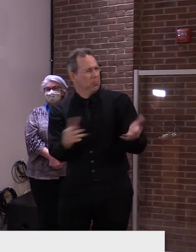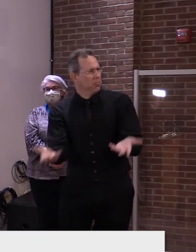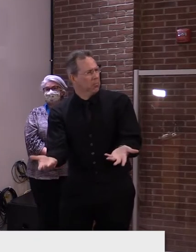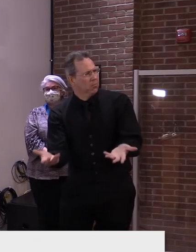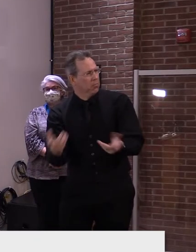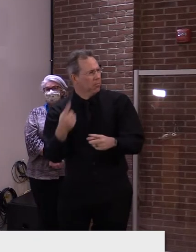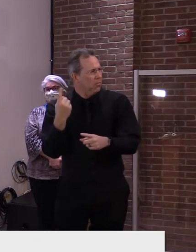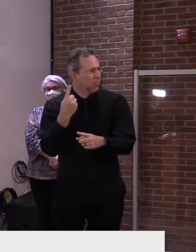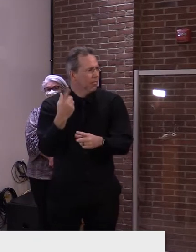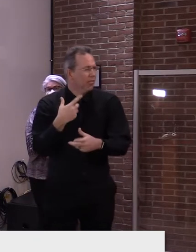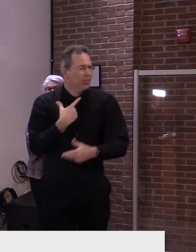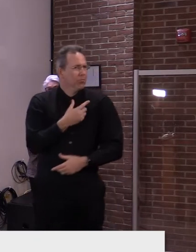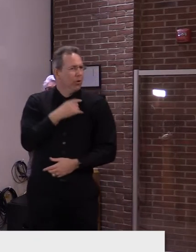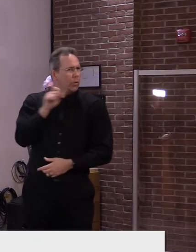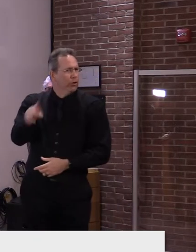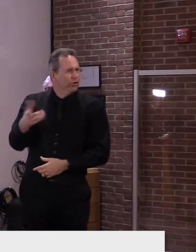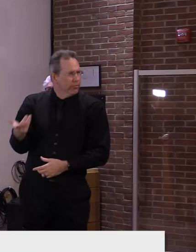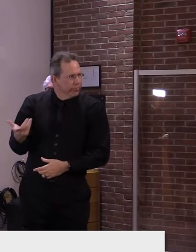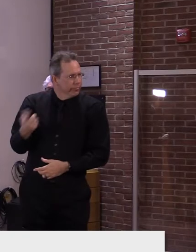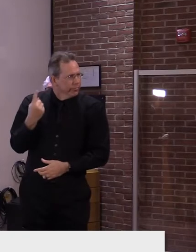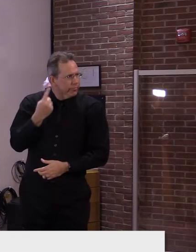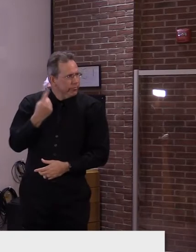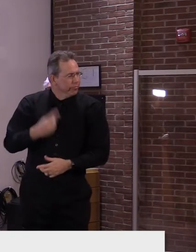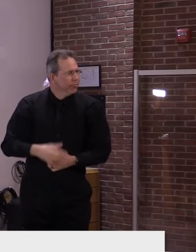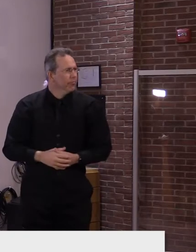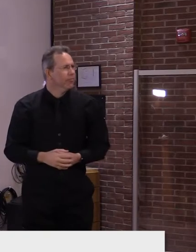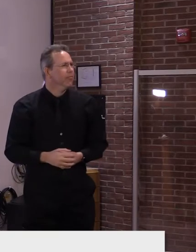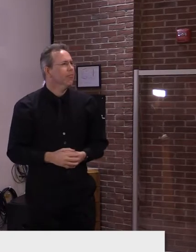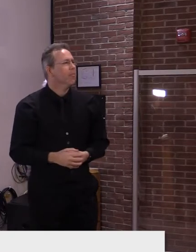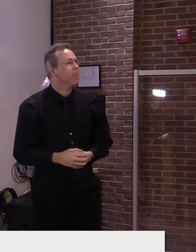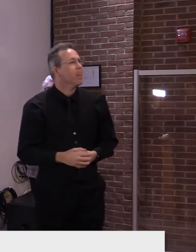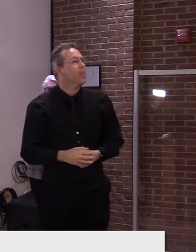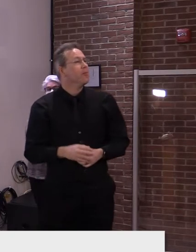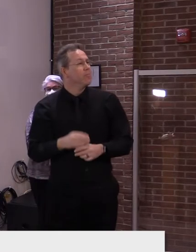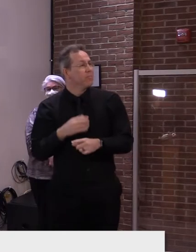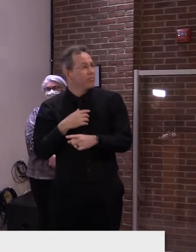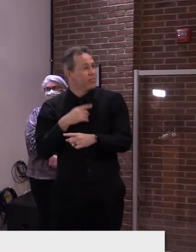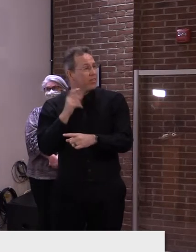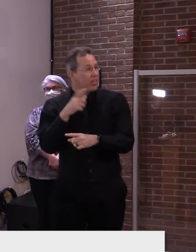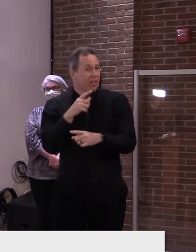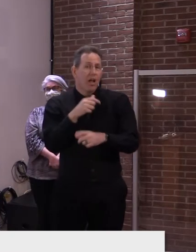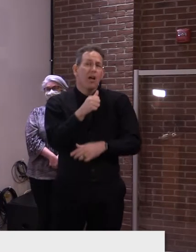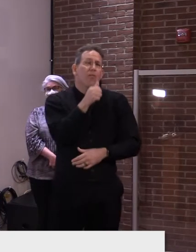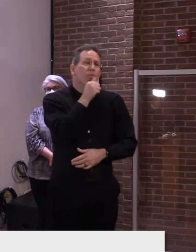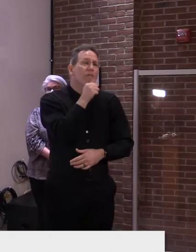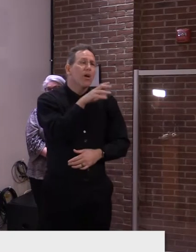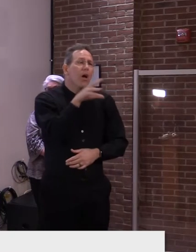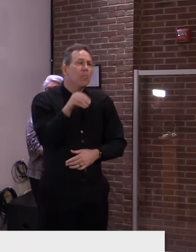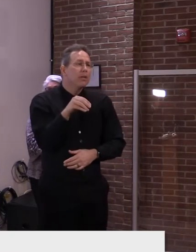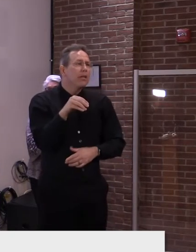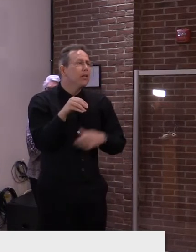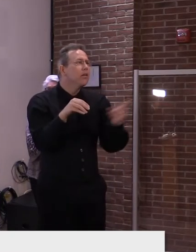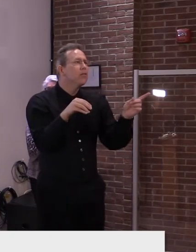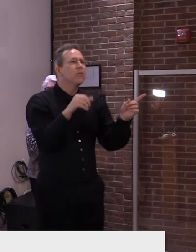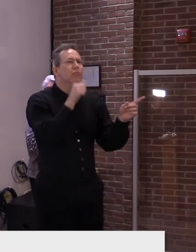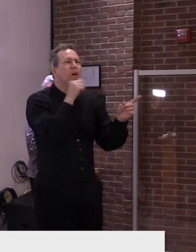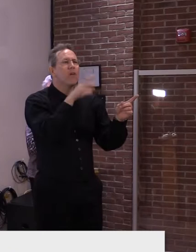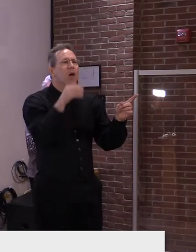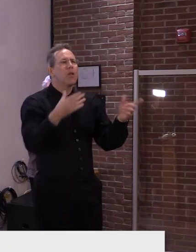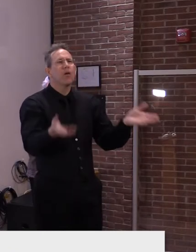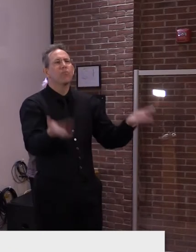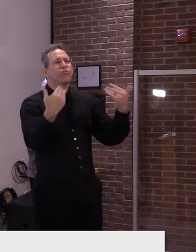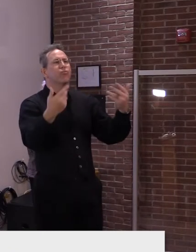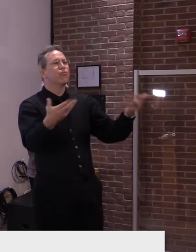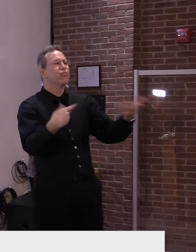is can a private company say you can only enter with a